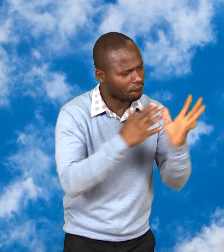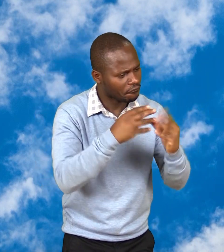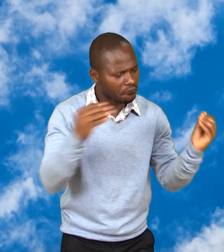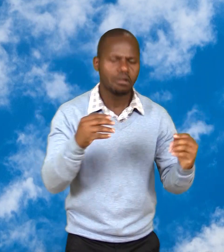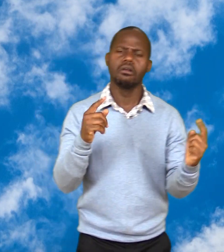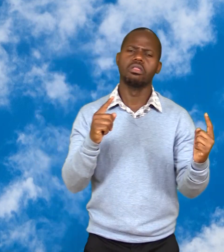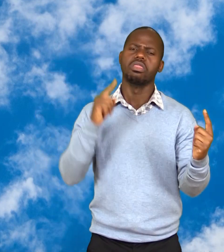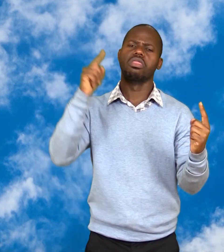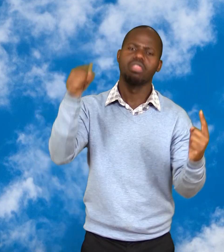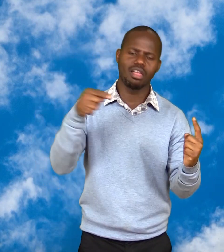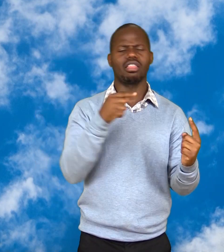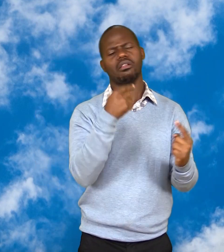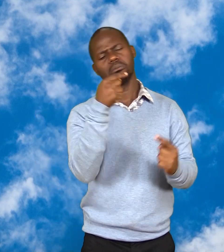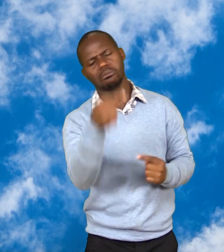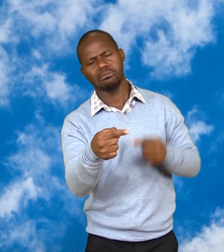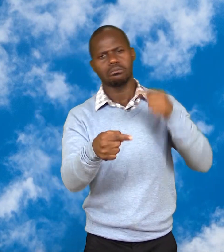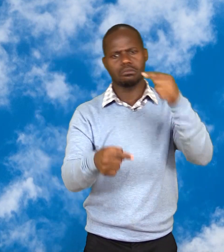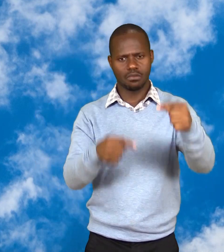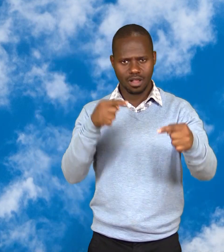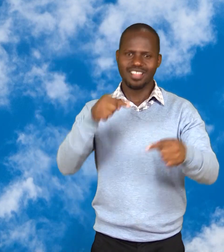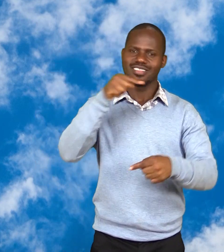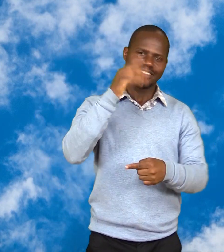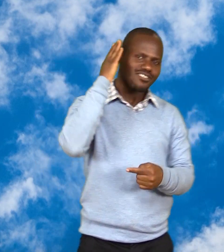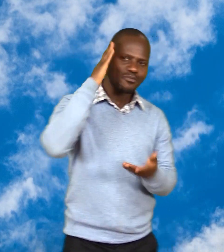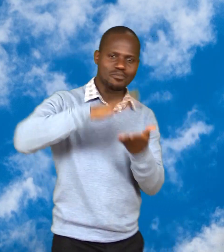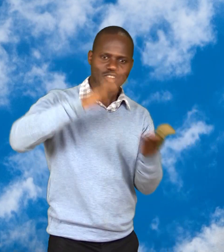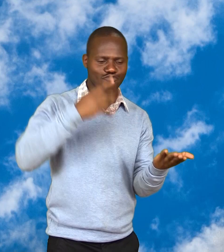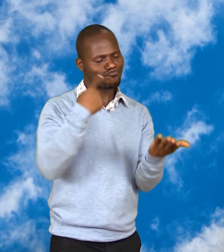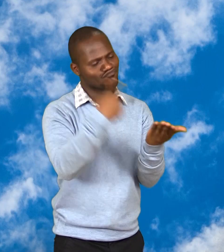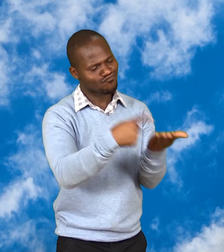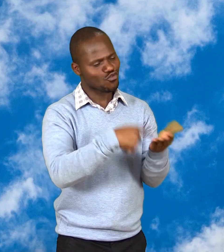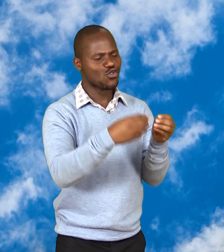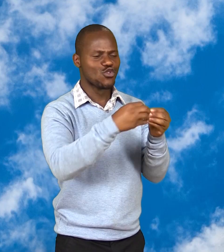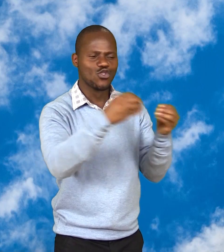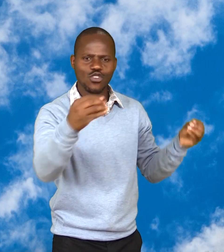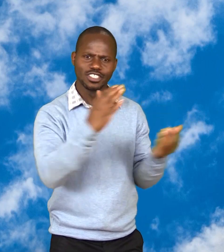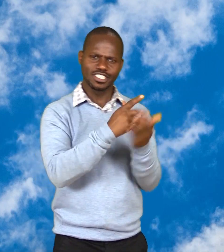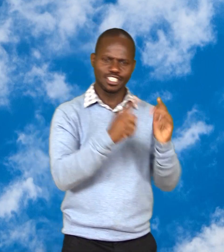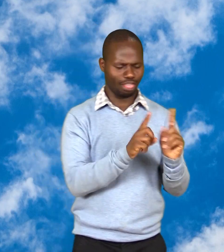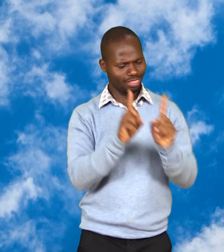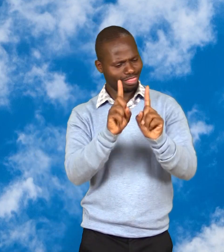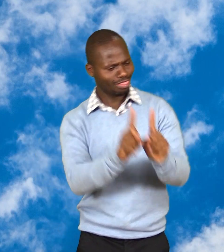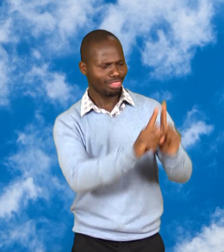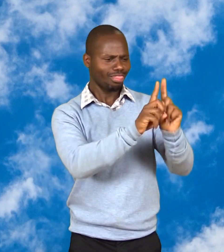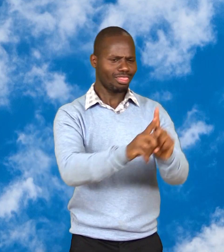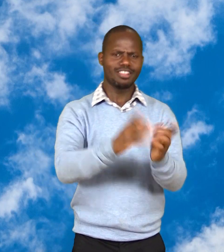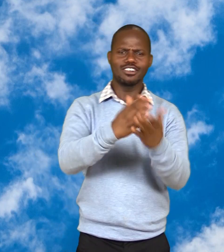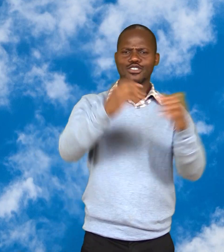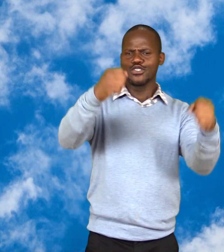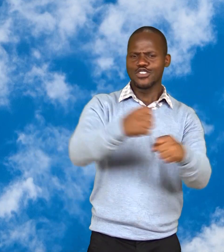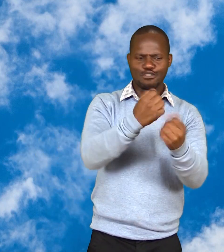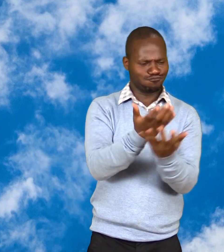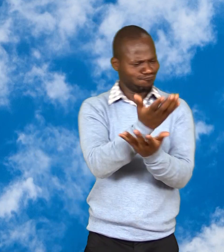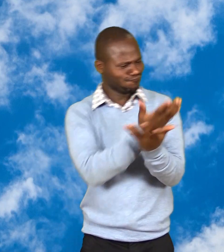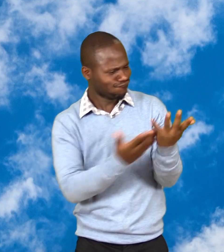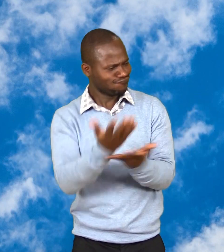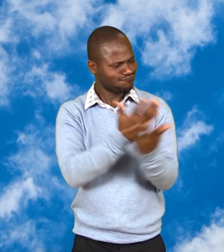they hold a brief with them for a very long time, because they know that it's going to be a very long time before they are able to